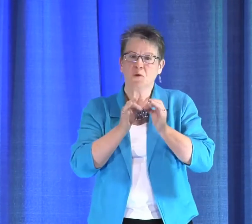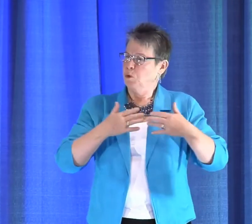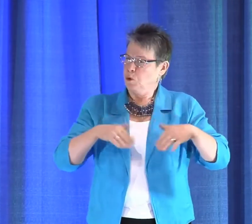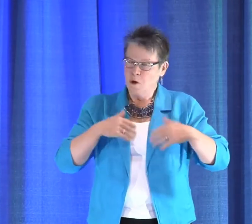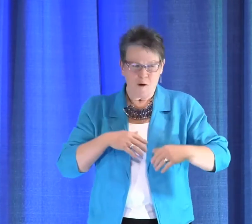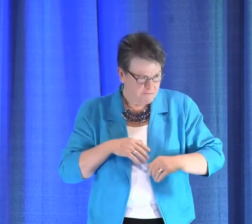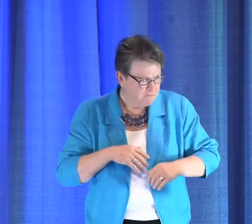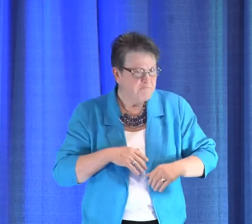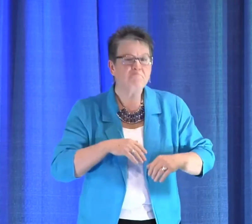happen.